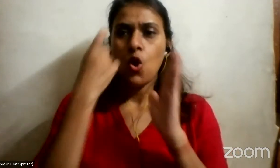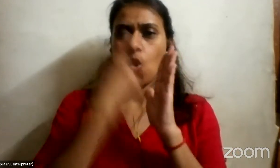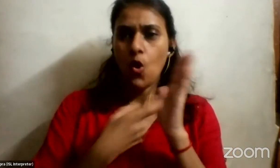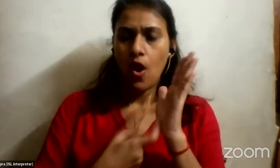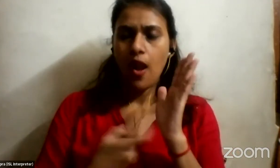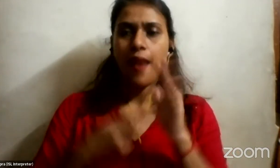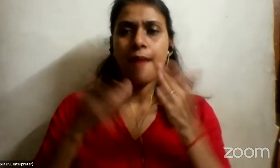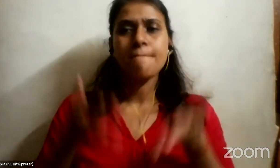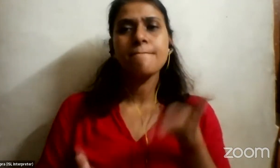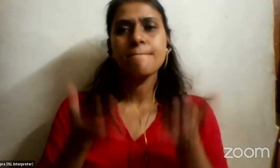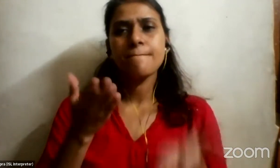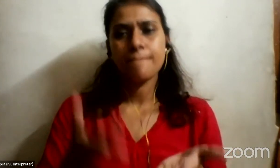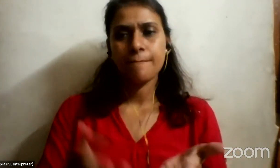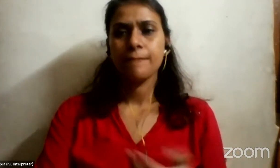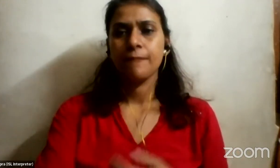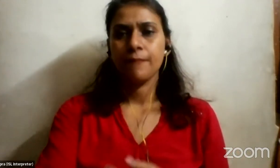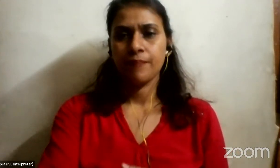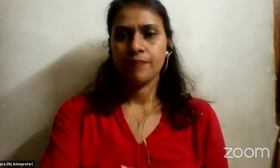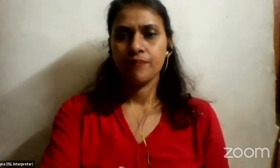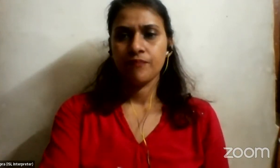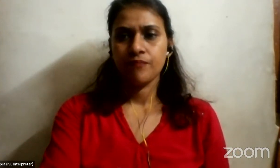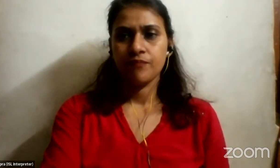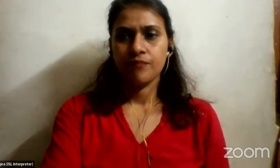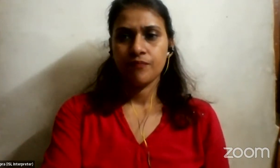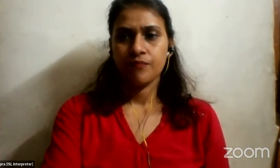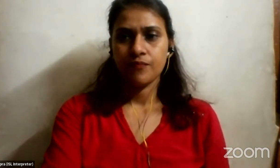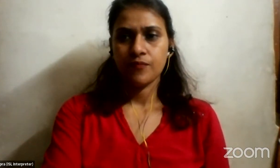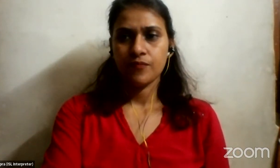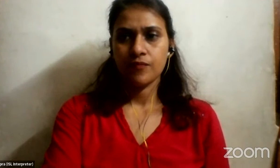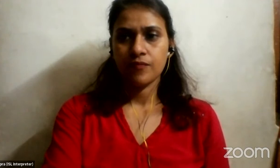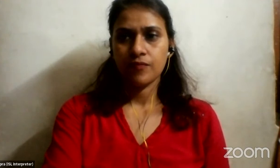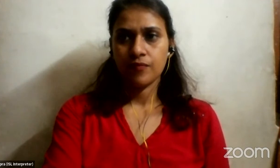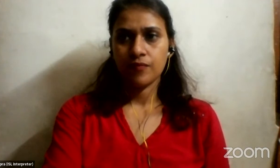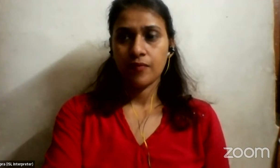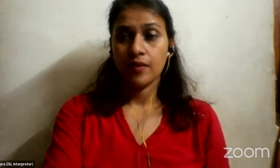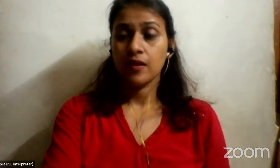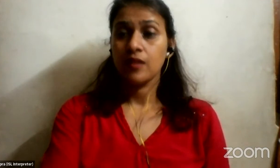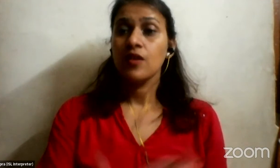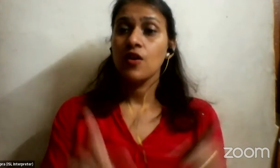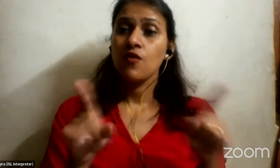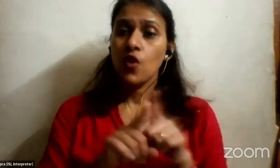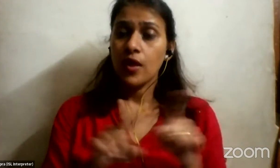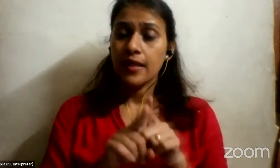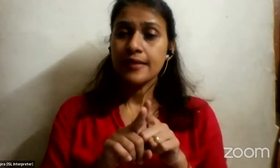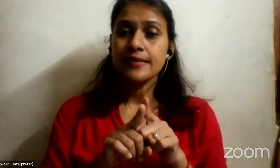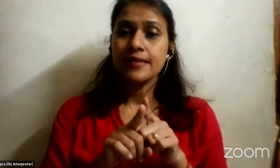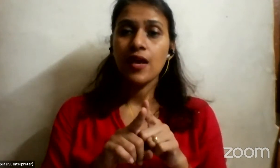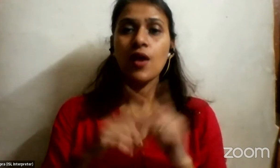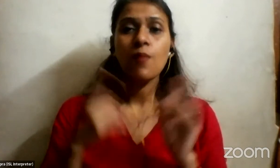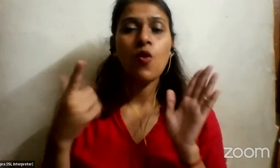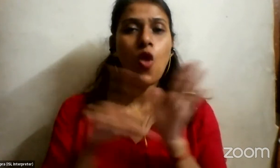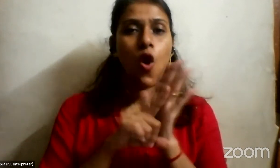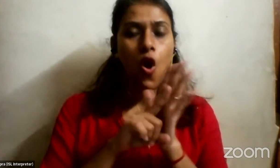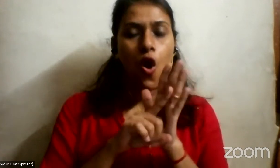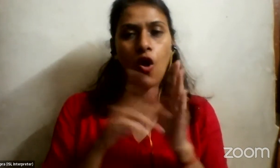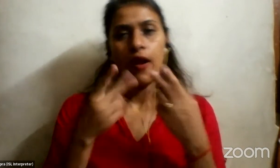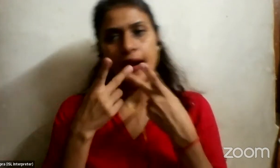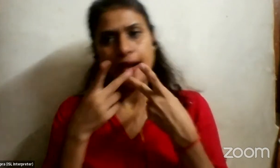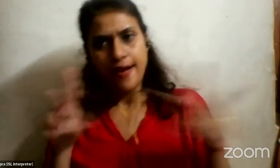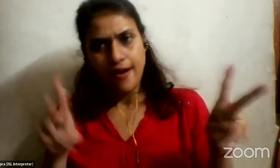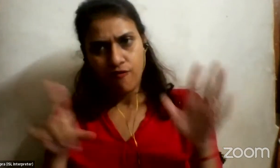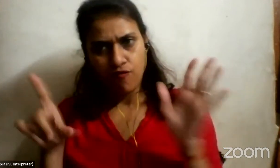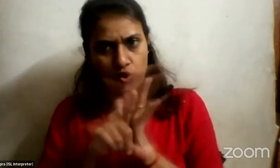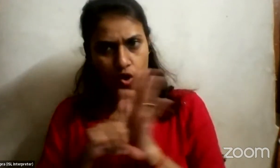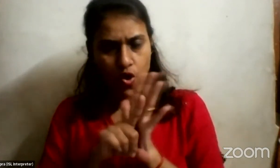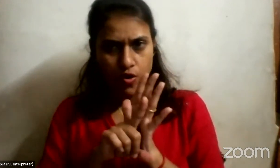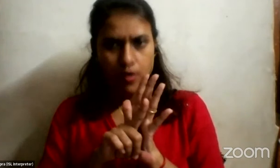be, if they should be tackled with the same law, under the same law, or with different laws. And